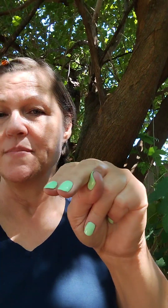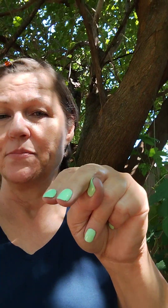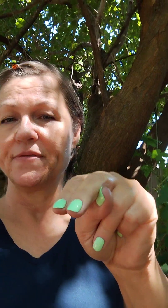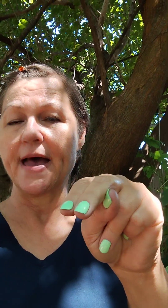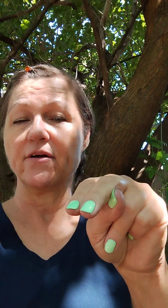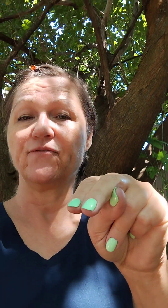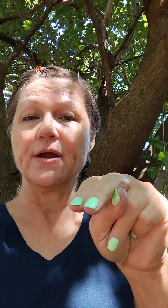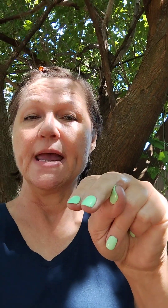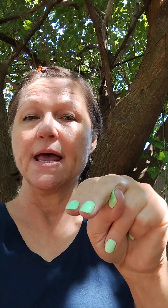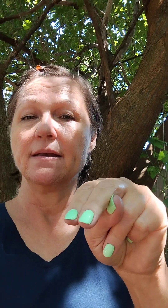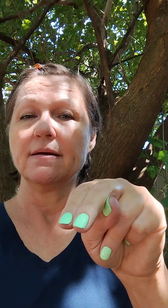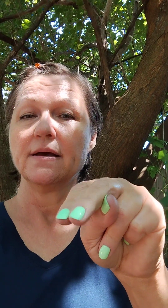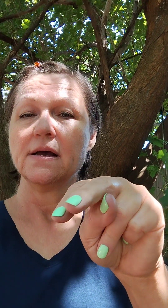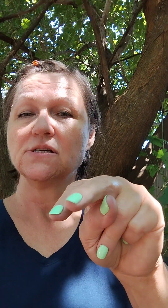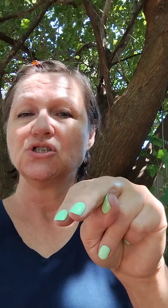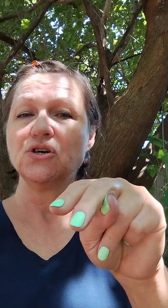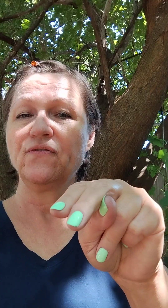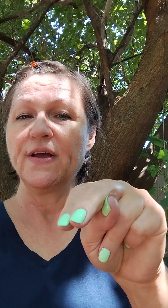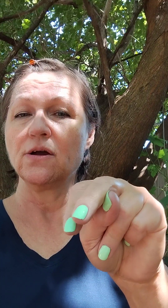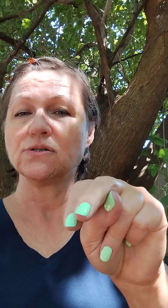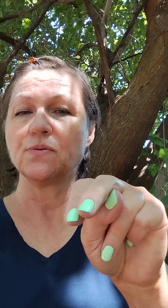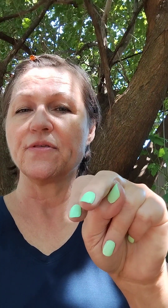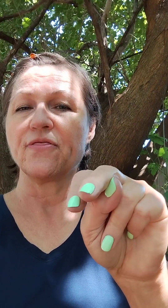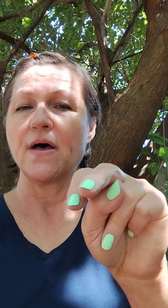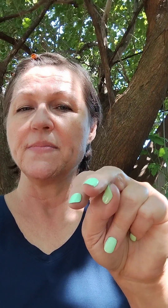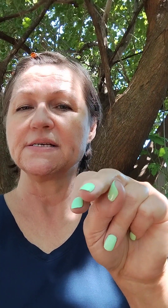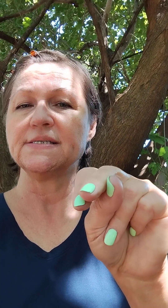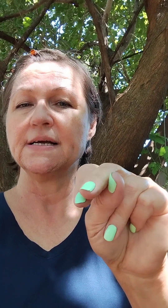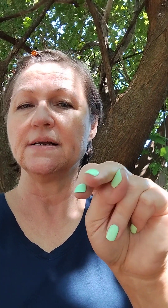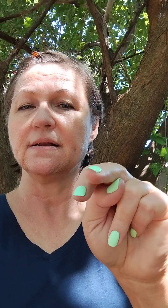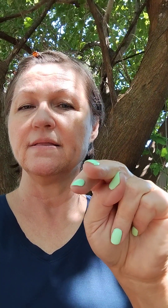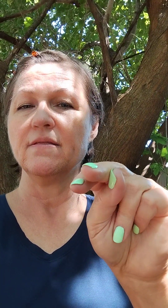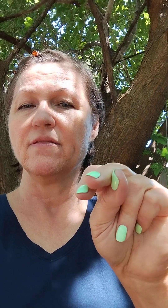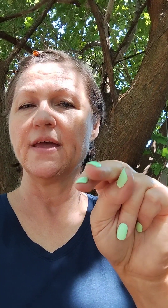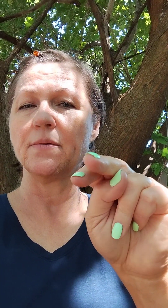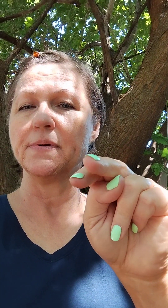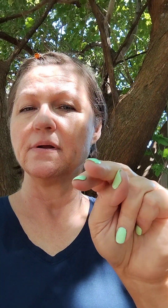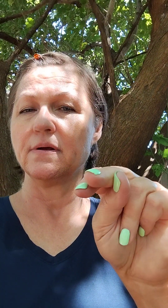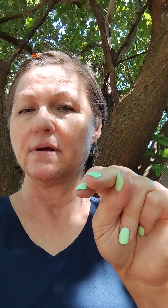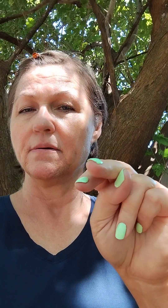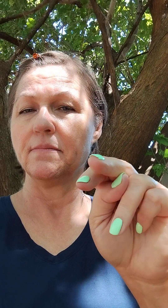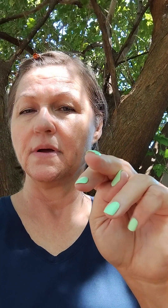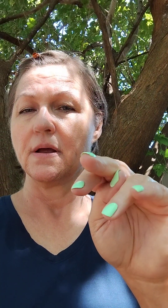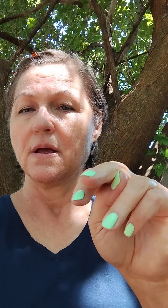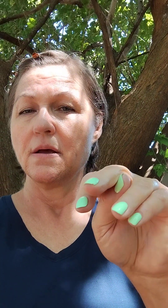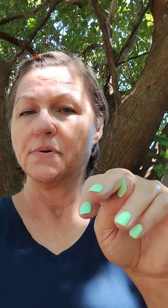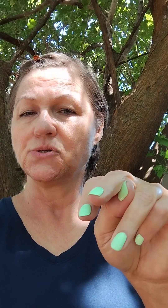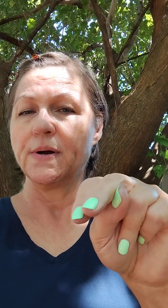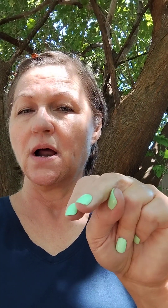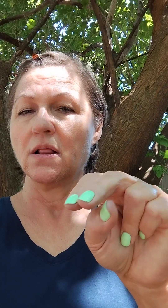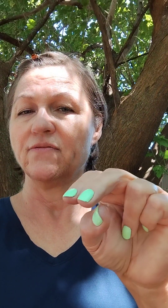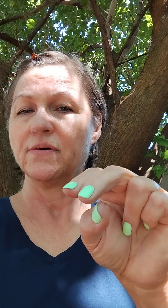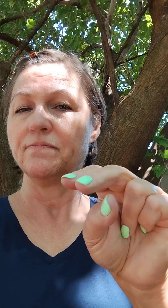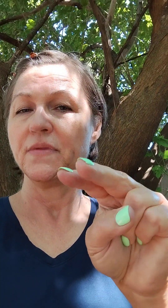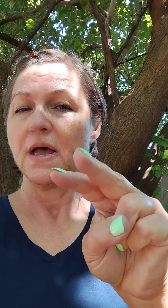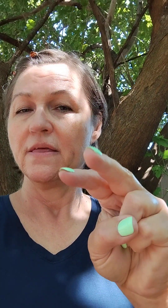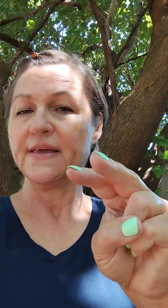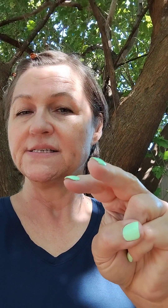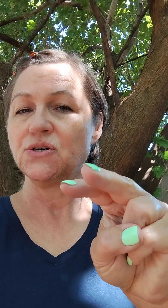remember that for N. 2 fingers with the thumb extended there between all of them. These 2